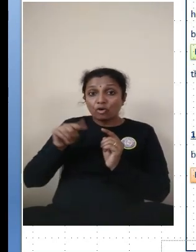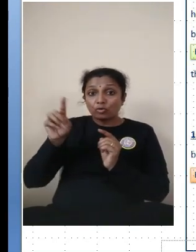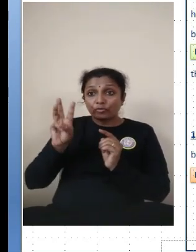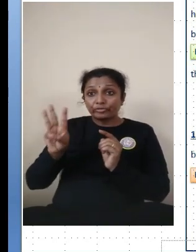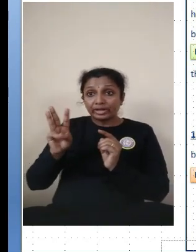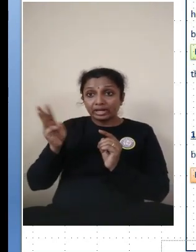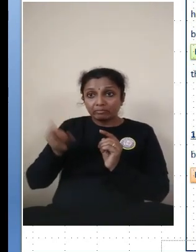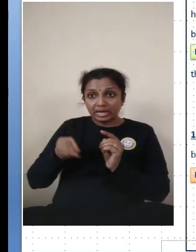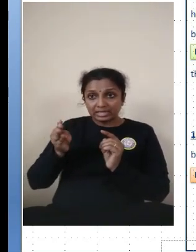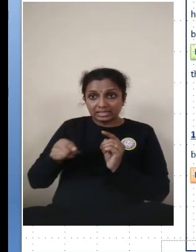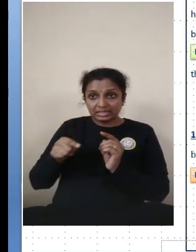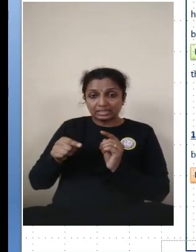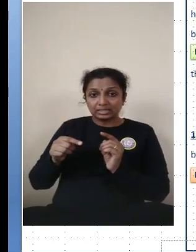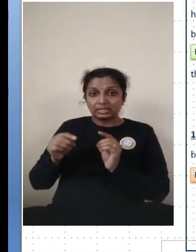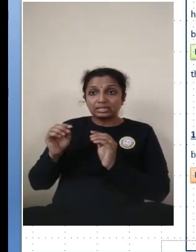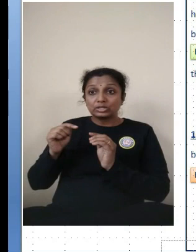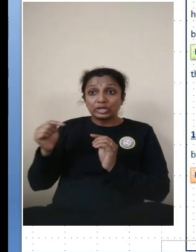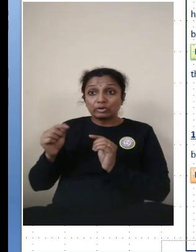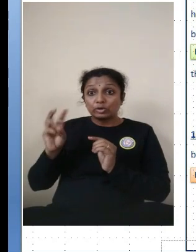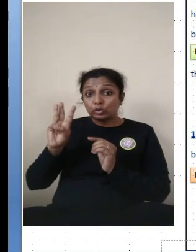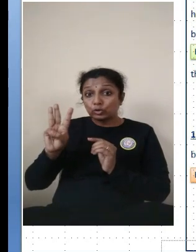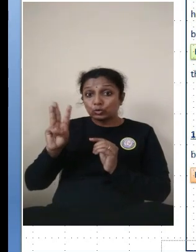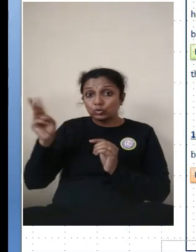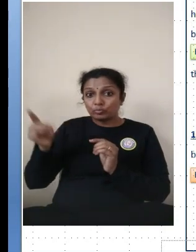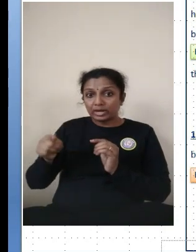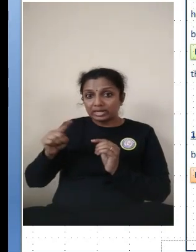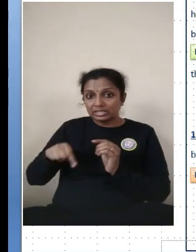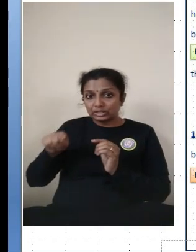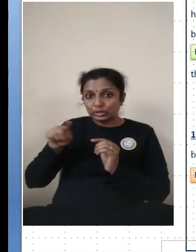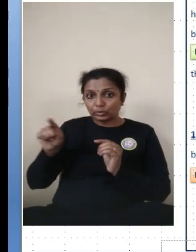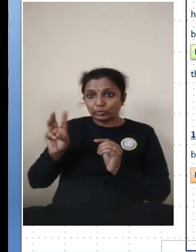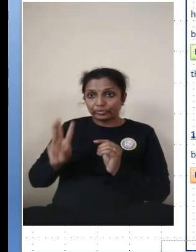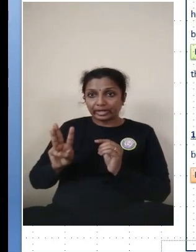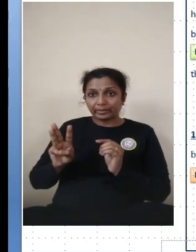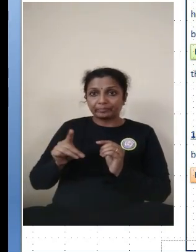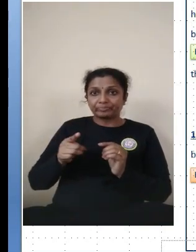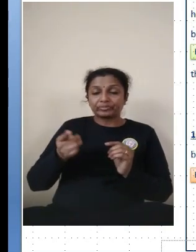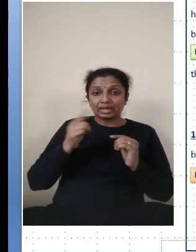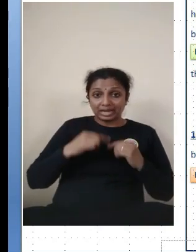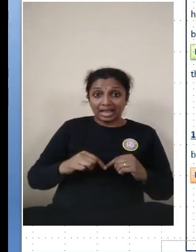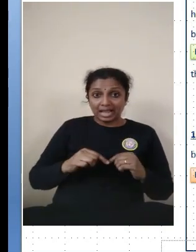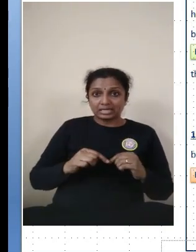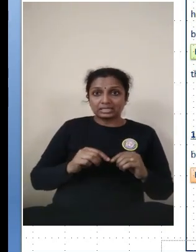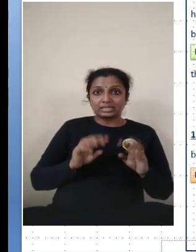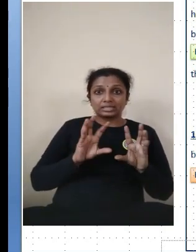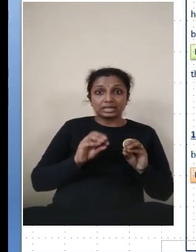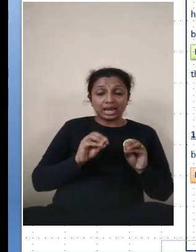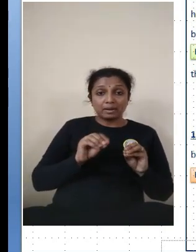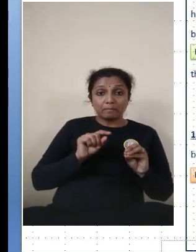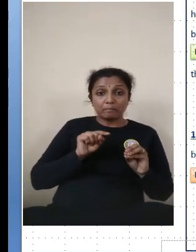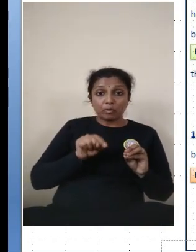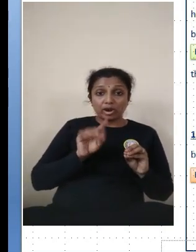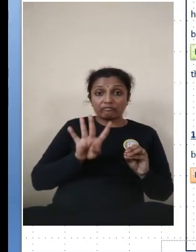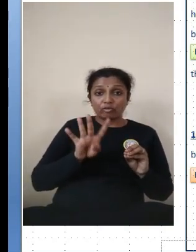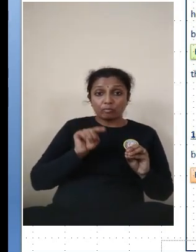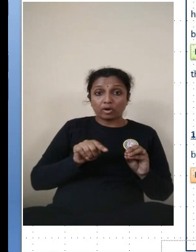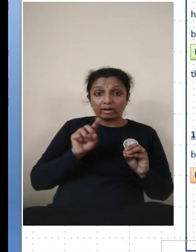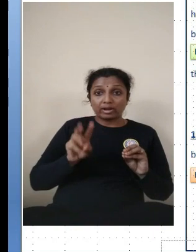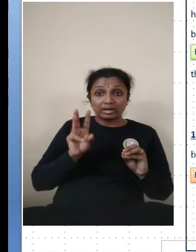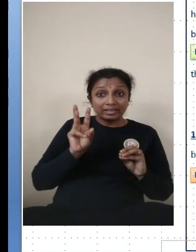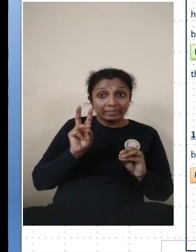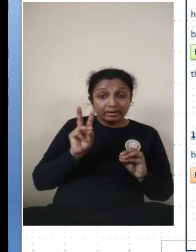Next problem, third one, 2x squared minus 6x plus 3. In this particular case, if you substitute the values of a, b,